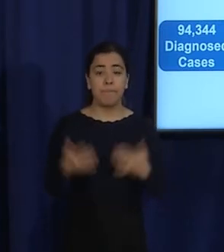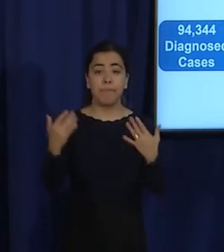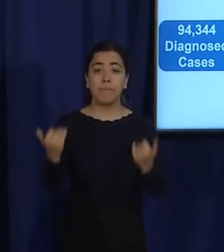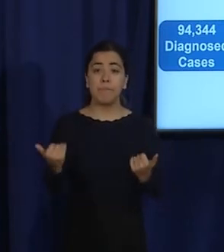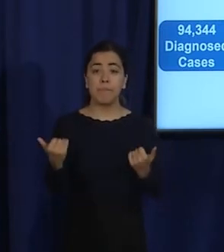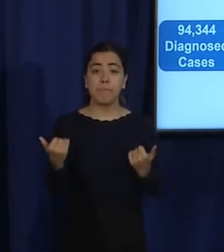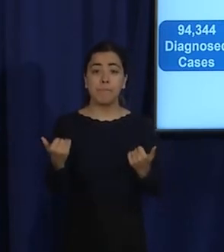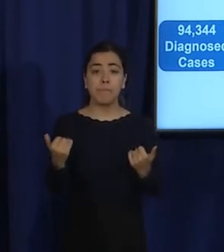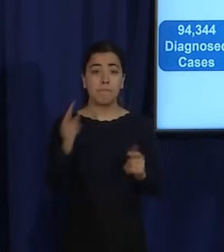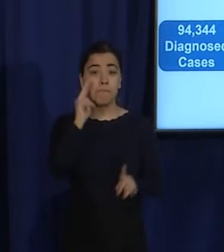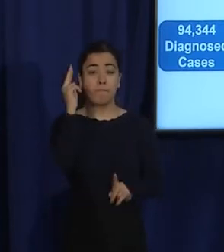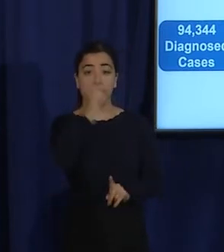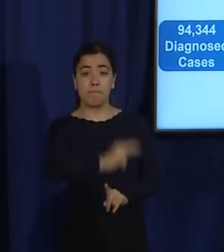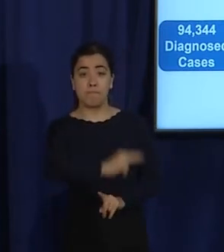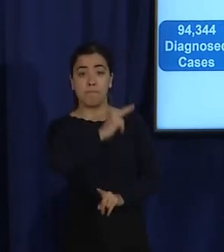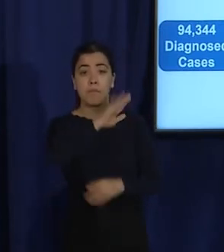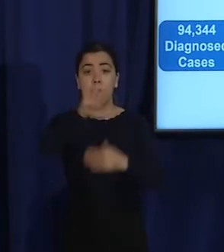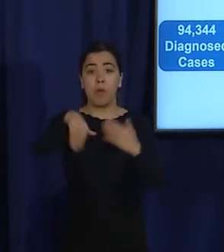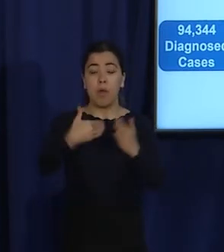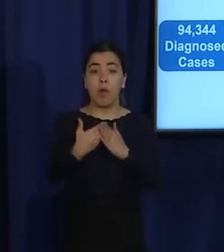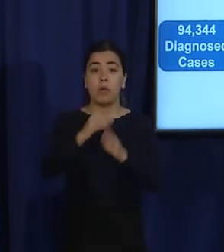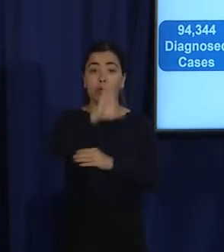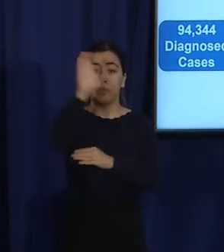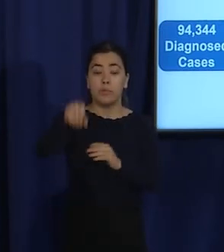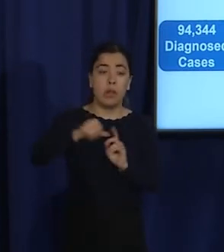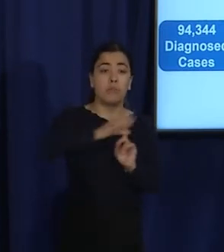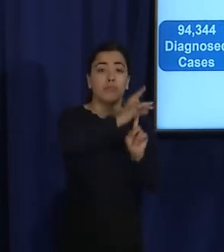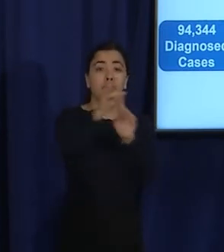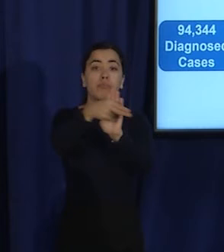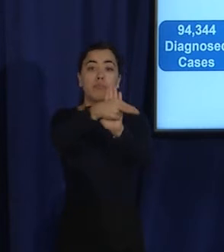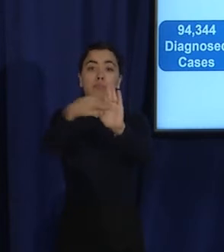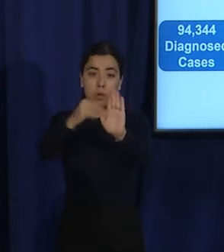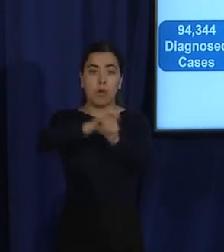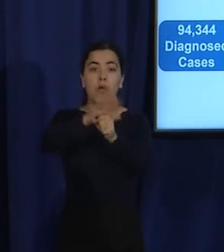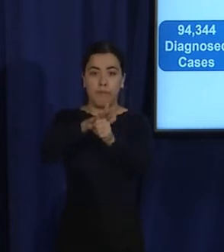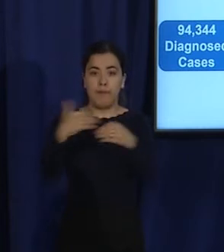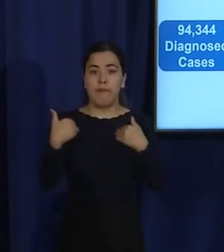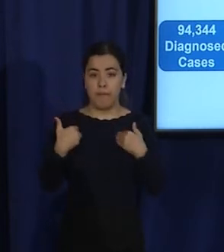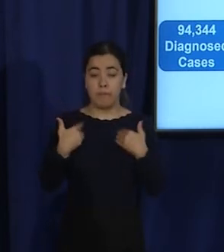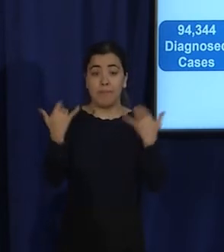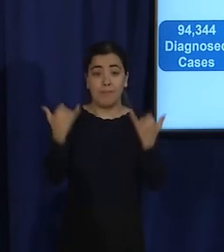of the cases that have been diagnosed in Chicago. As of now, we're at